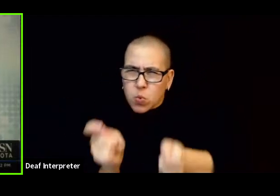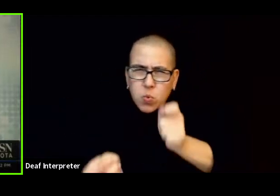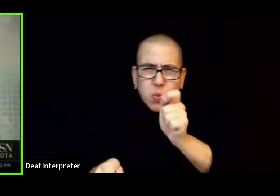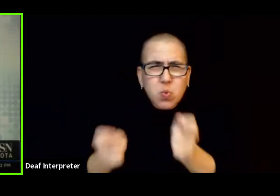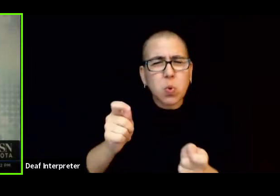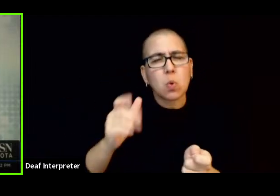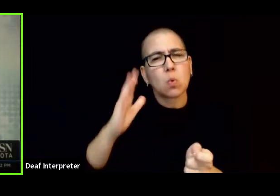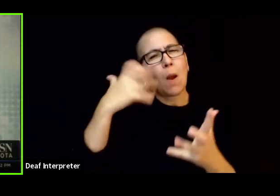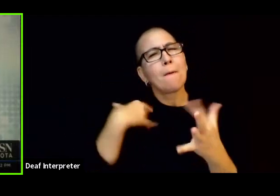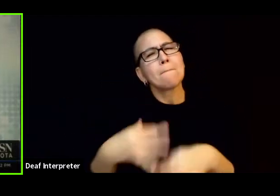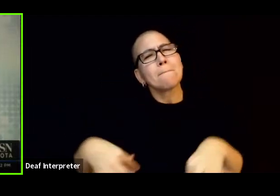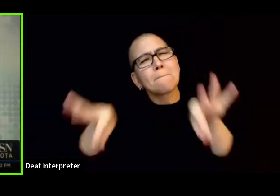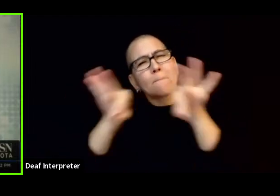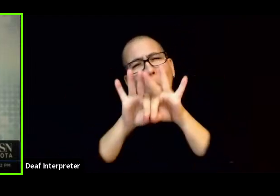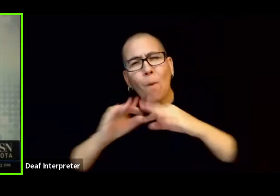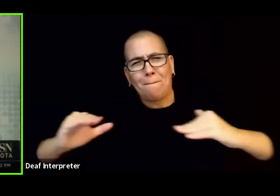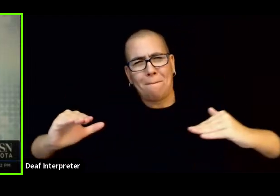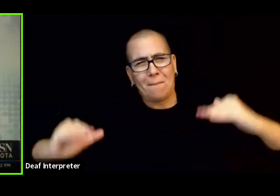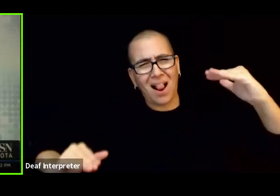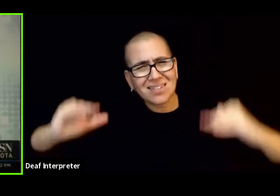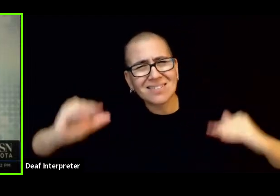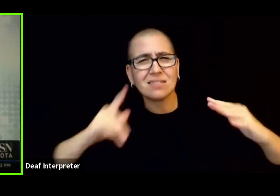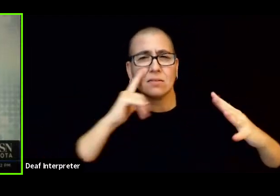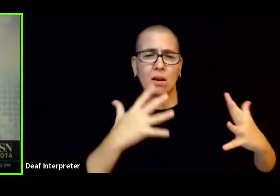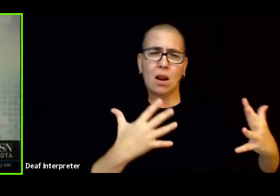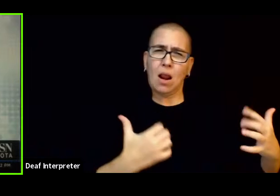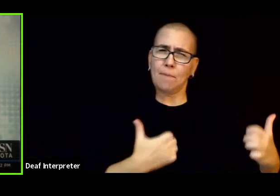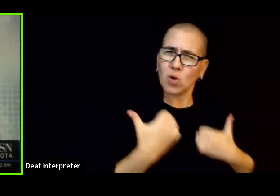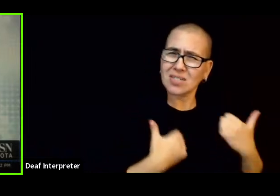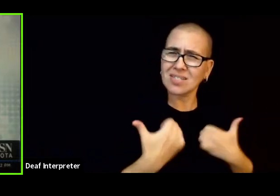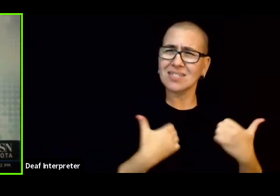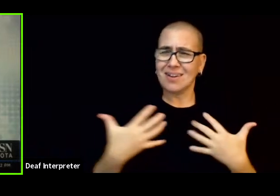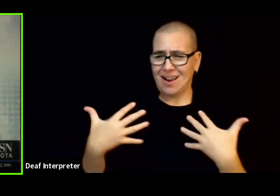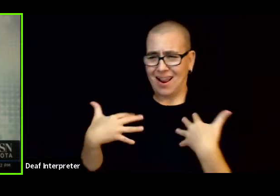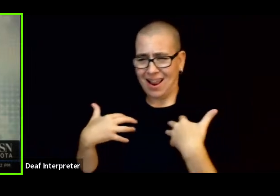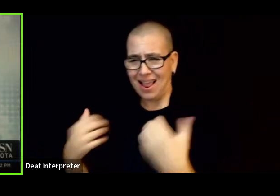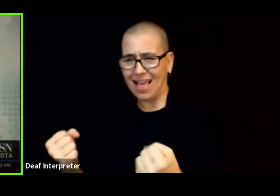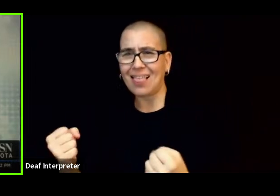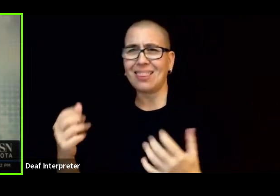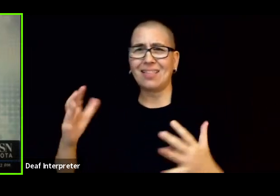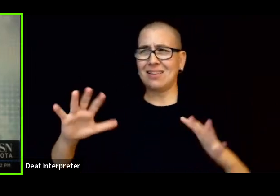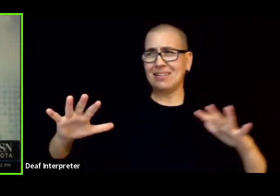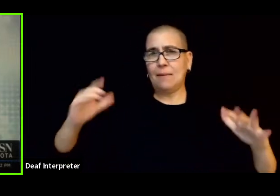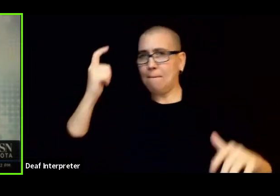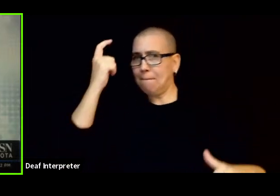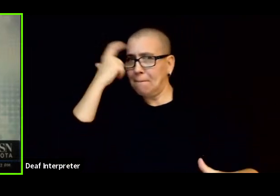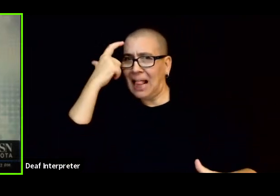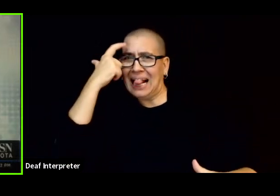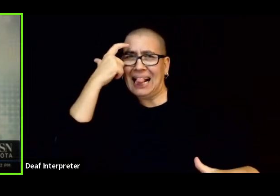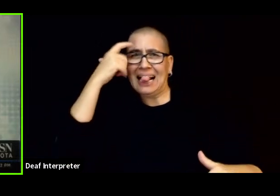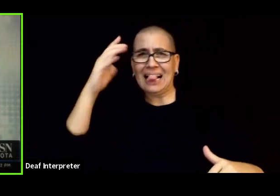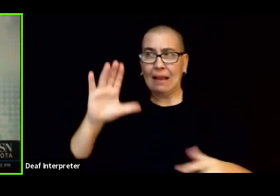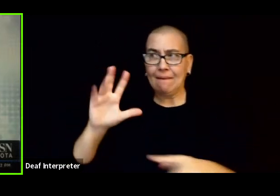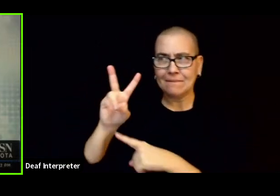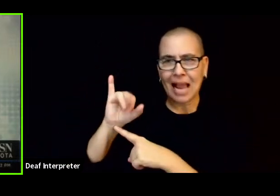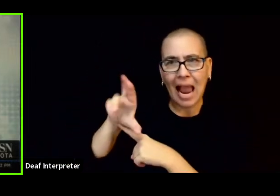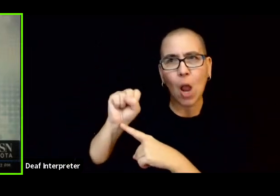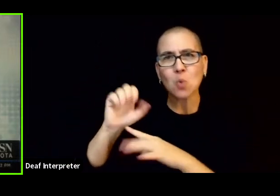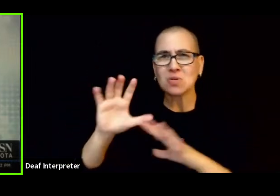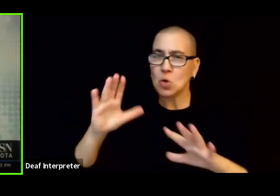control continues to be a priority for us as we see an explosion of COVID-19 in the communities surrounding our long-term care